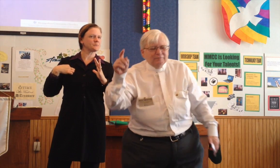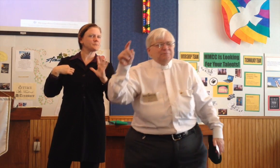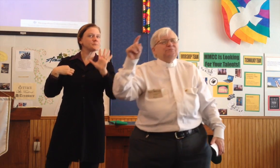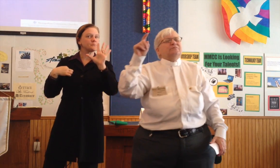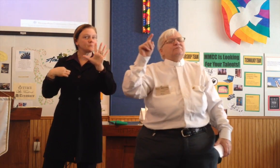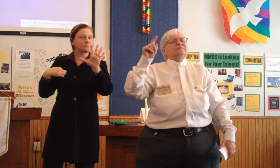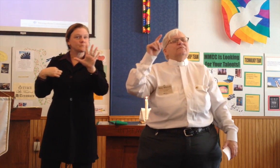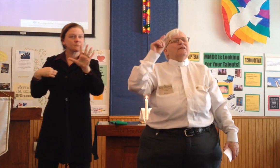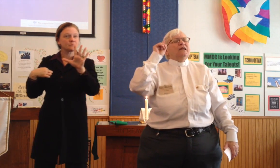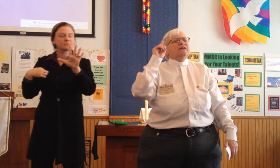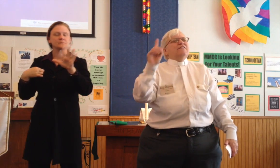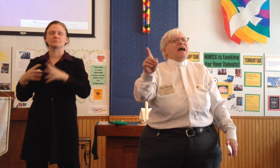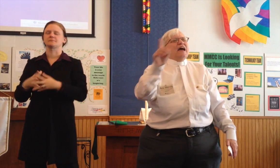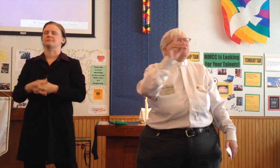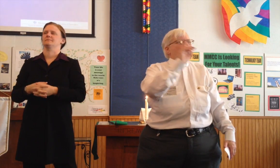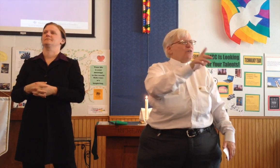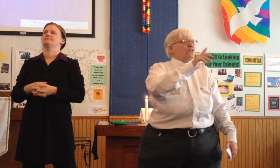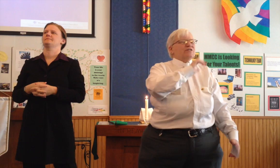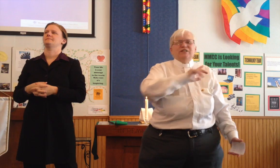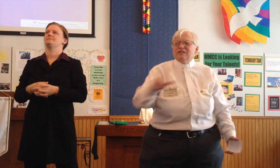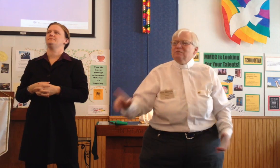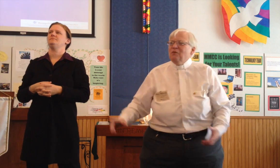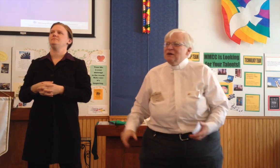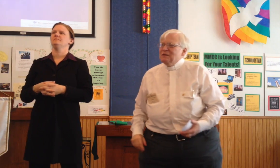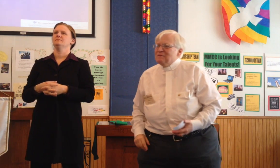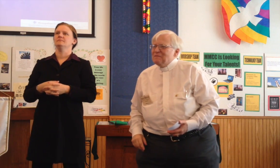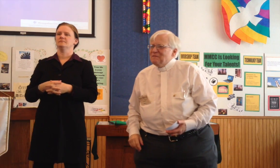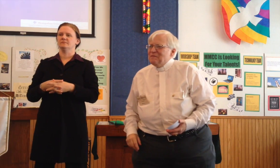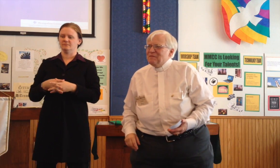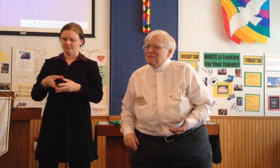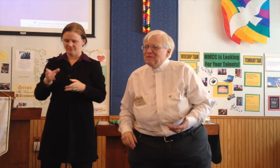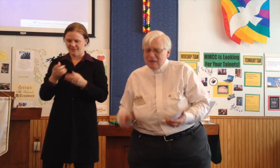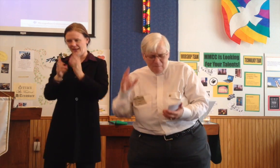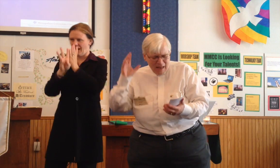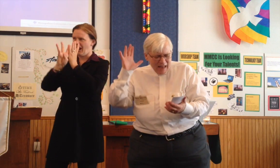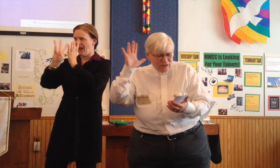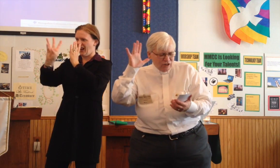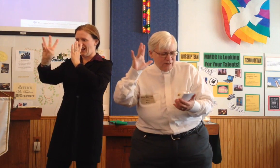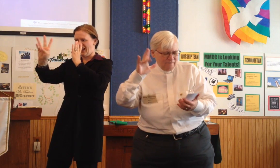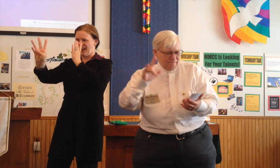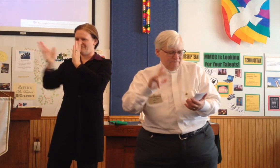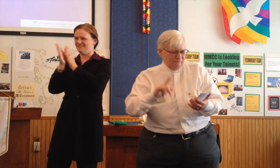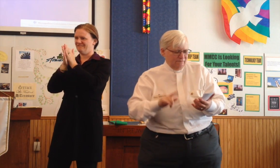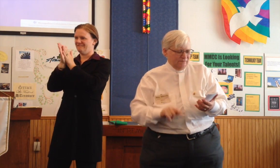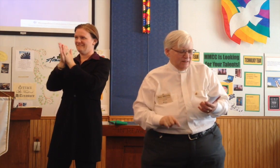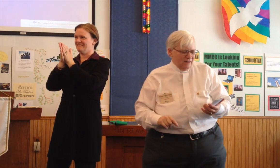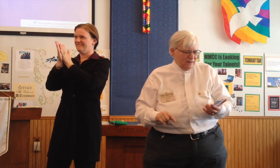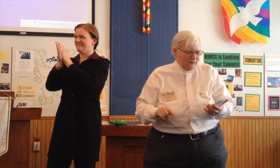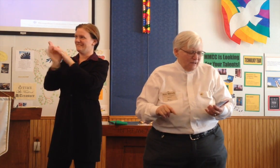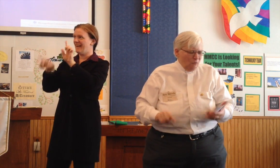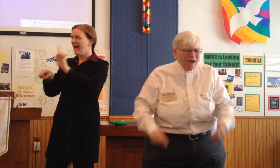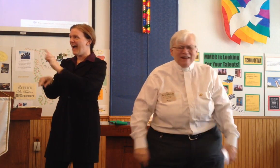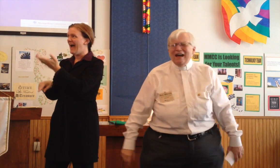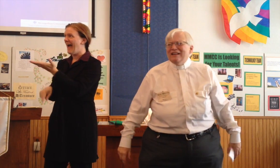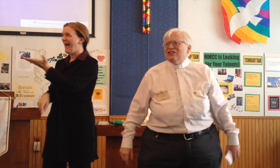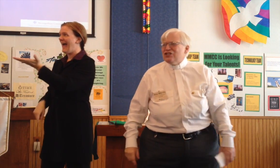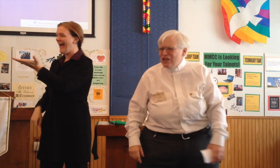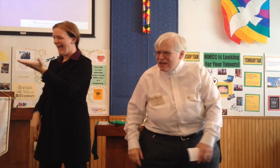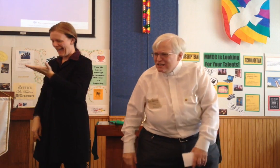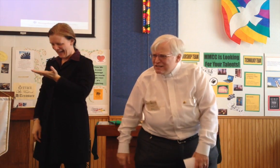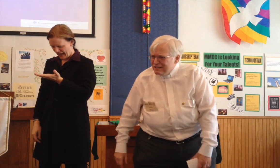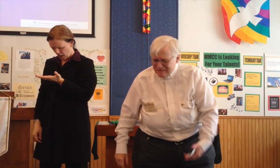Imagine that worker's disappointment. Imagine. What